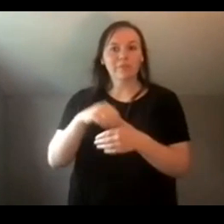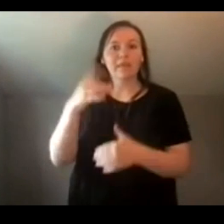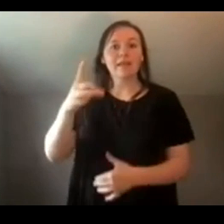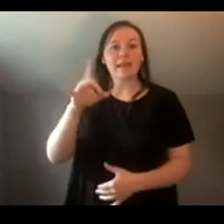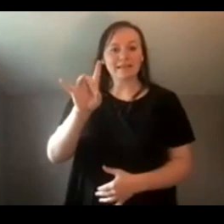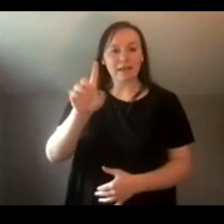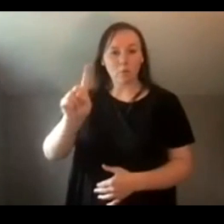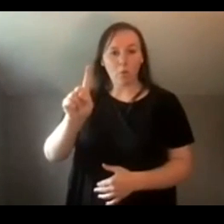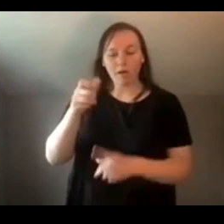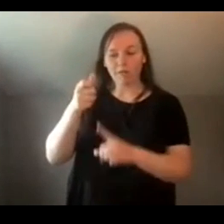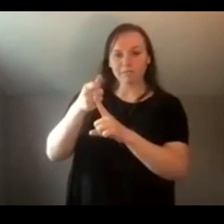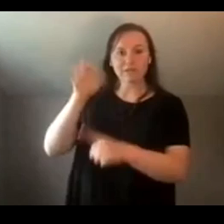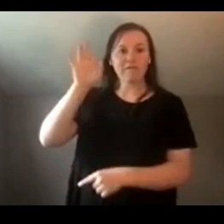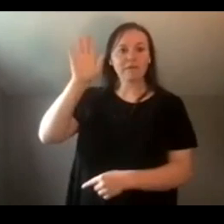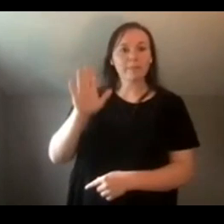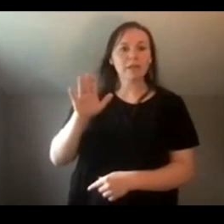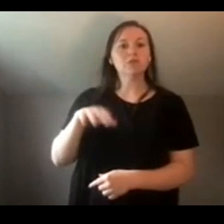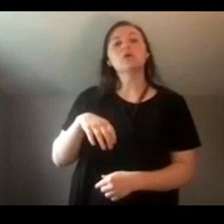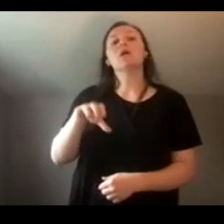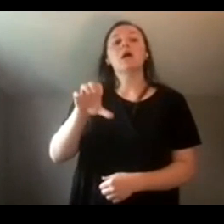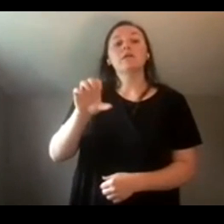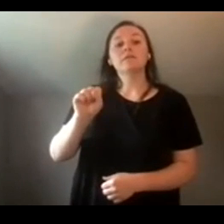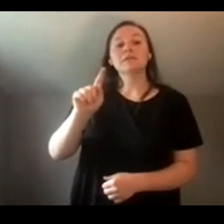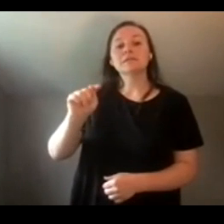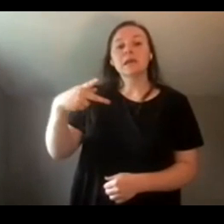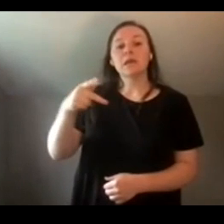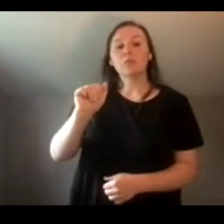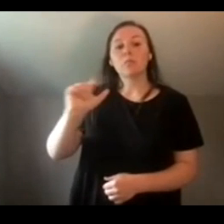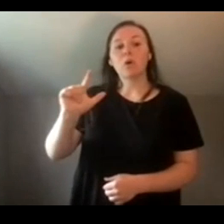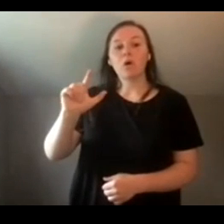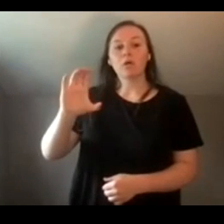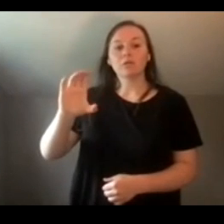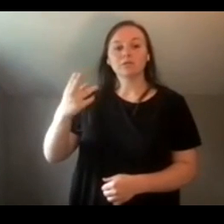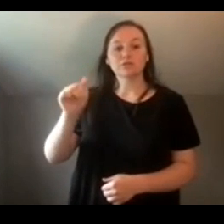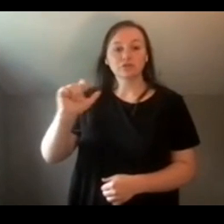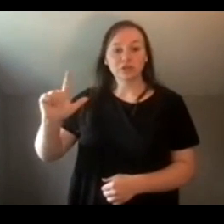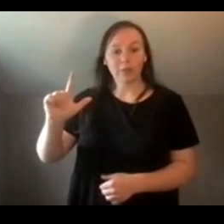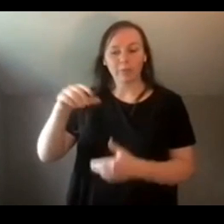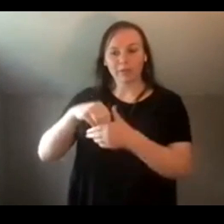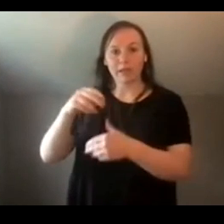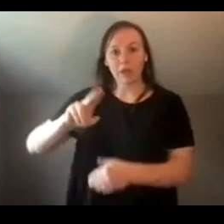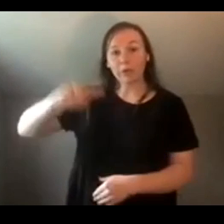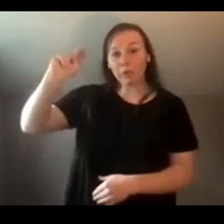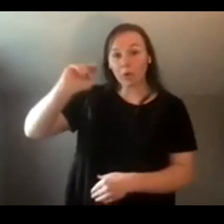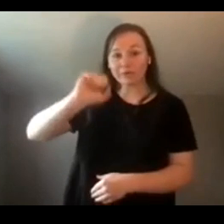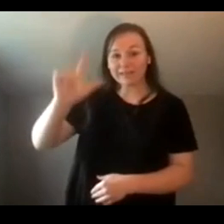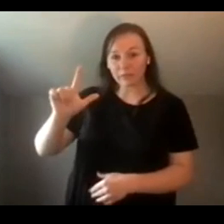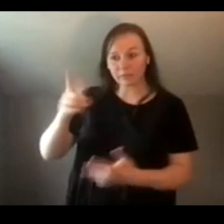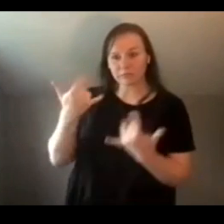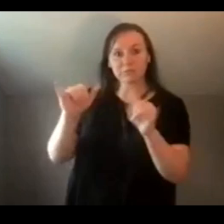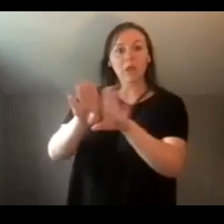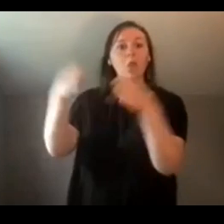minister of the St. Paul Chapel in North St. Louis. It is still currently open.